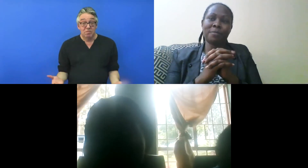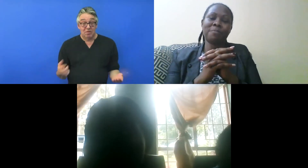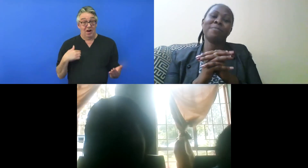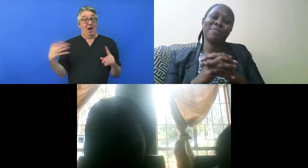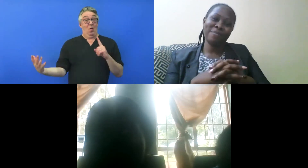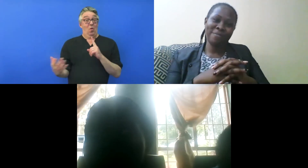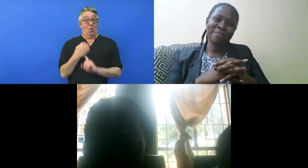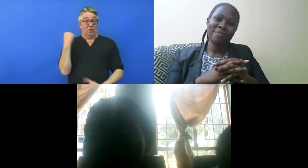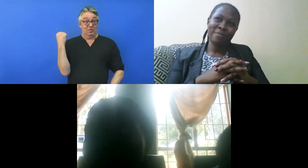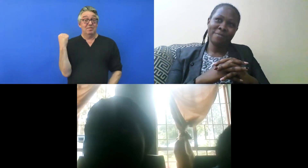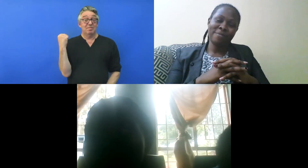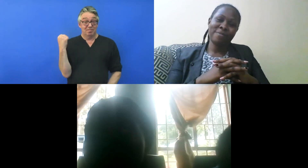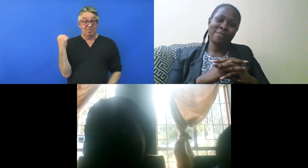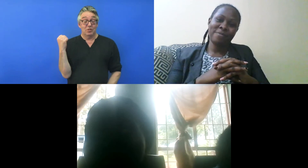with